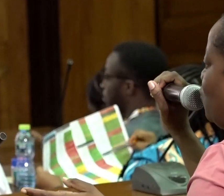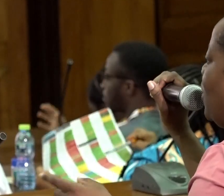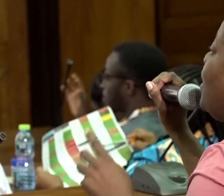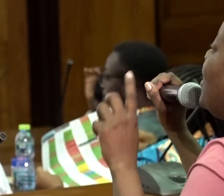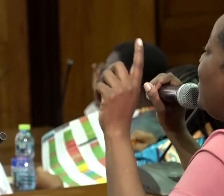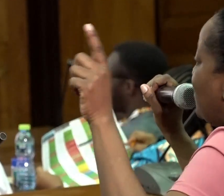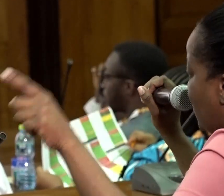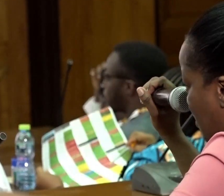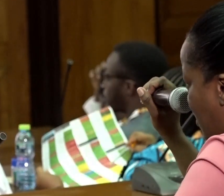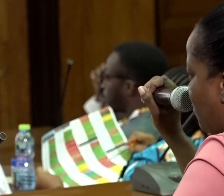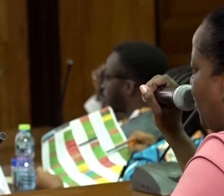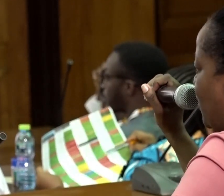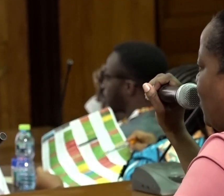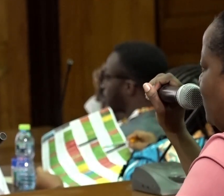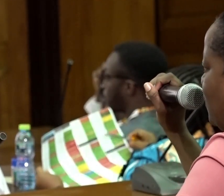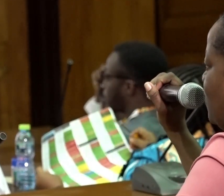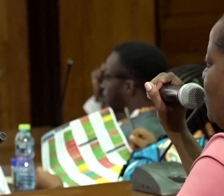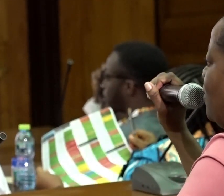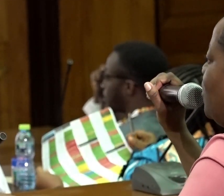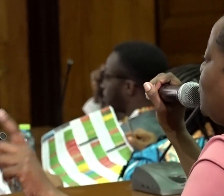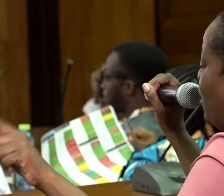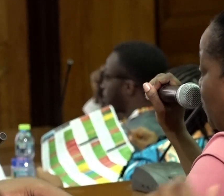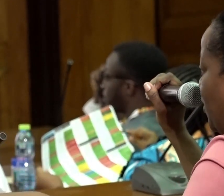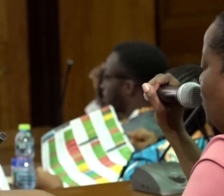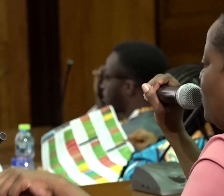pregnancy as well, and child pregnancy.